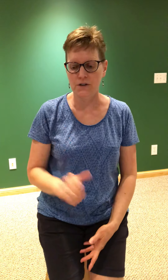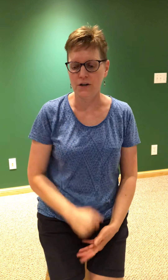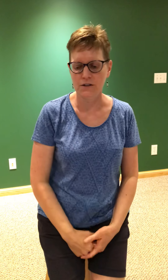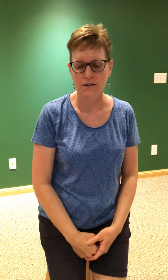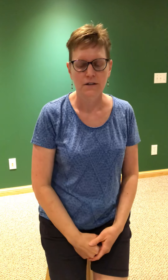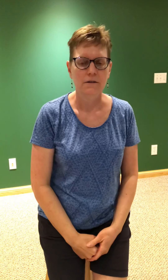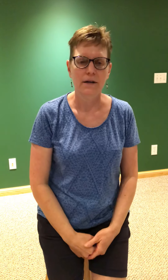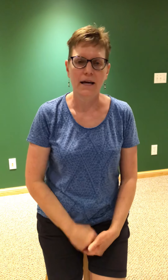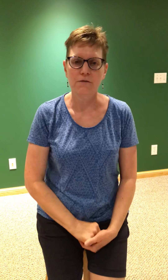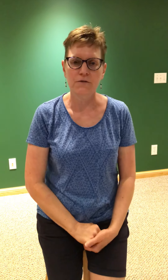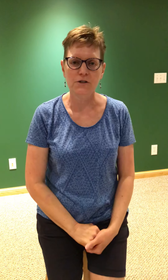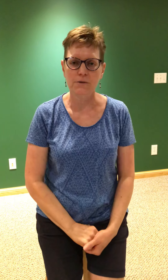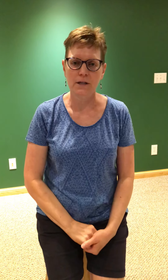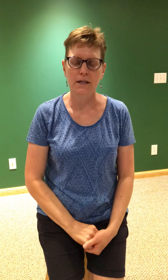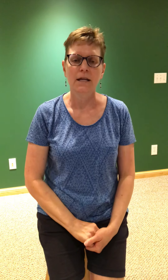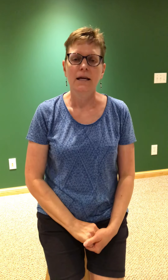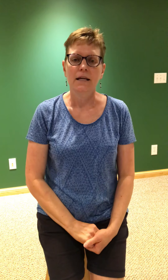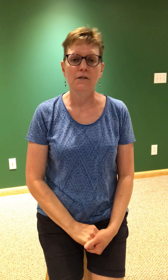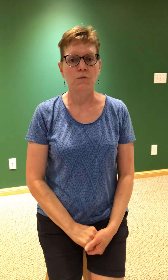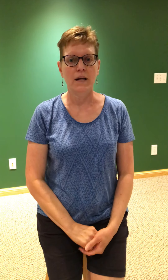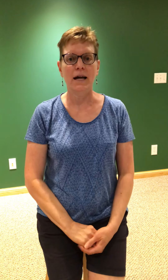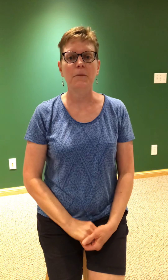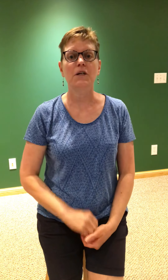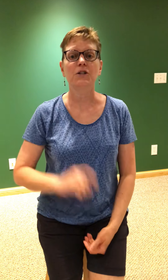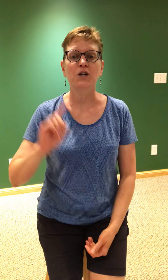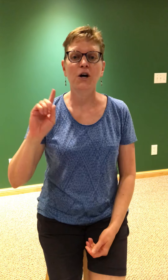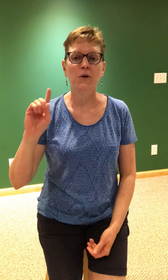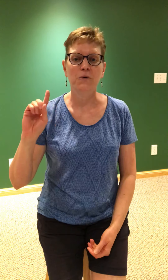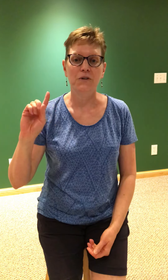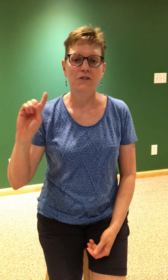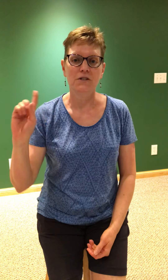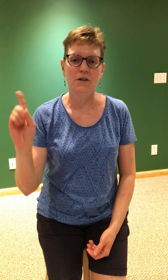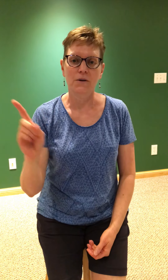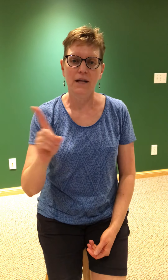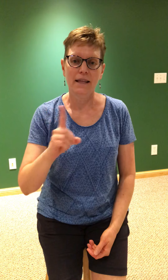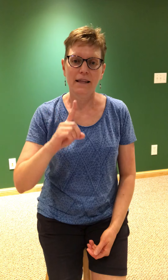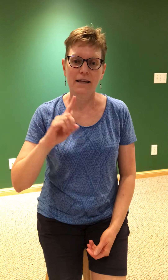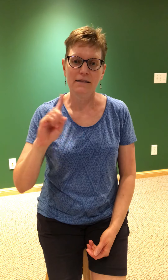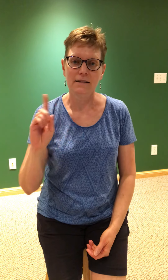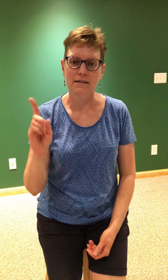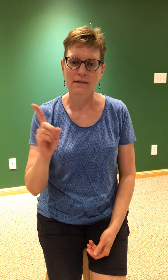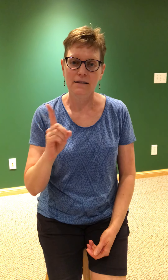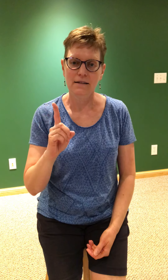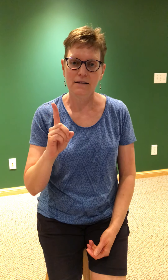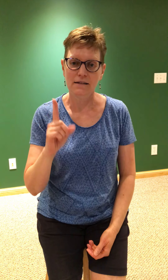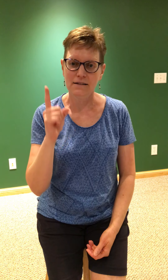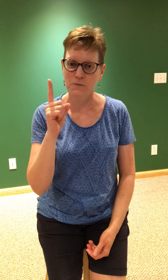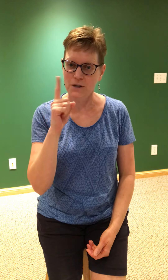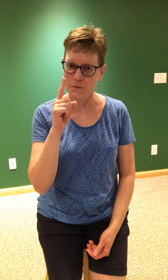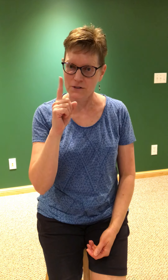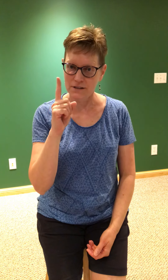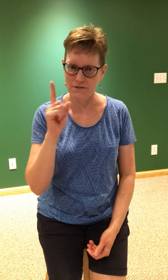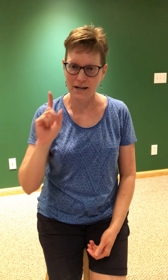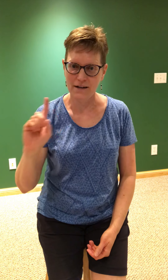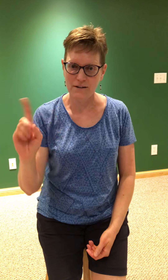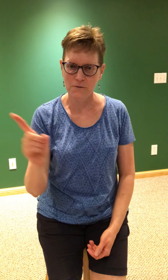start. Okay, the first one is when I'm alone. You just go like this because it's one person, right? When